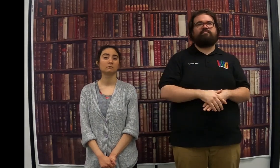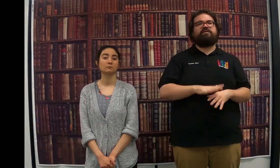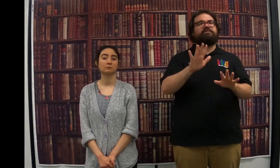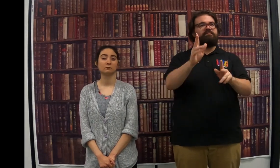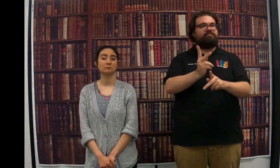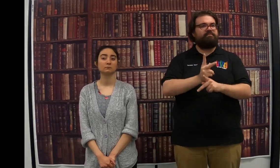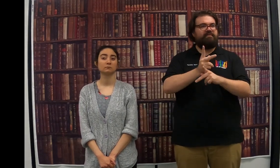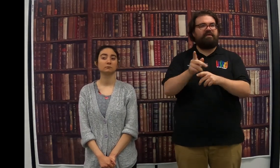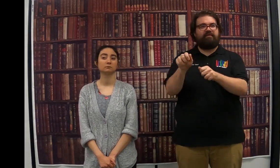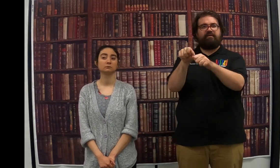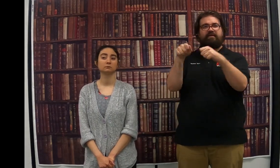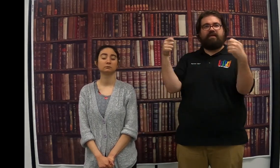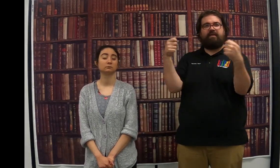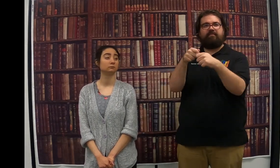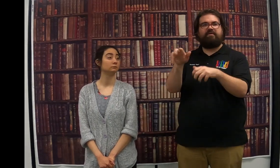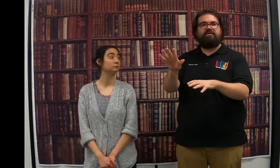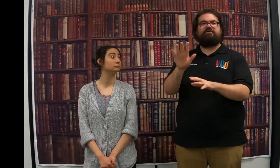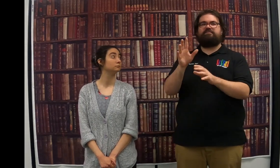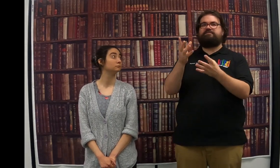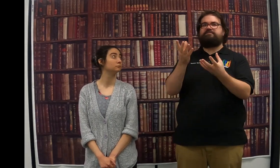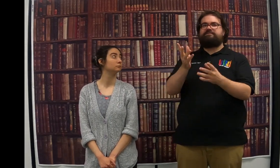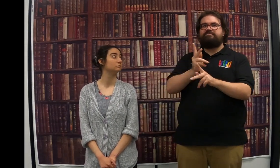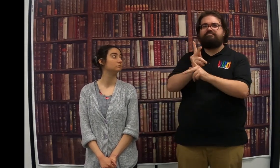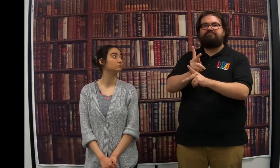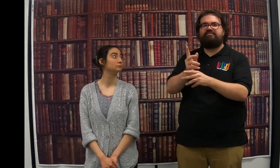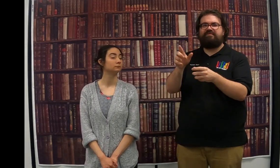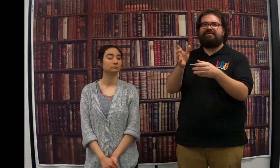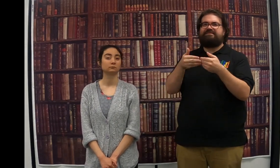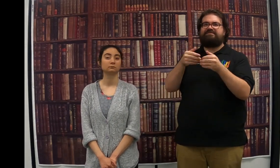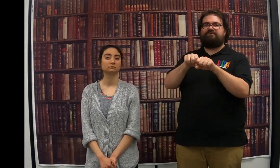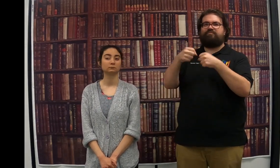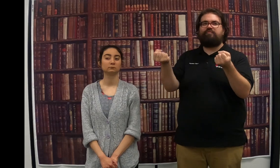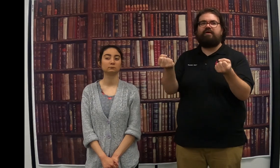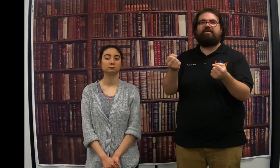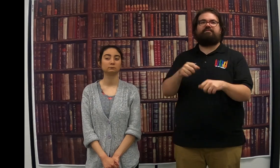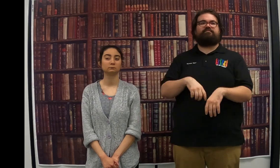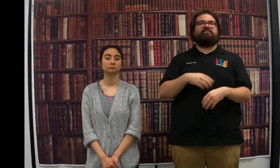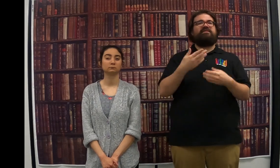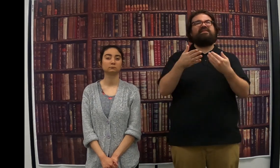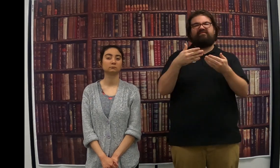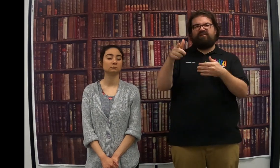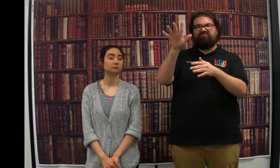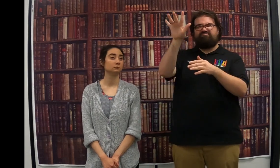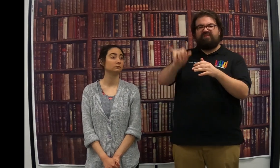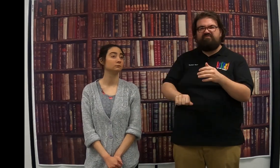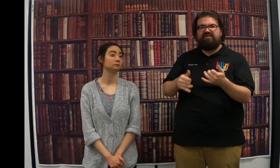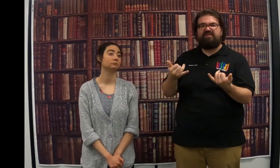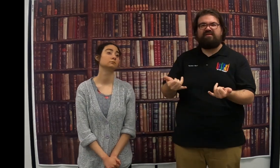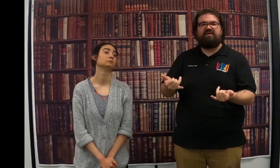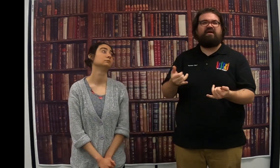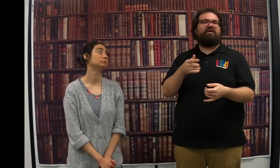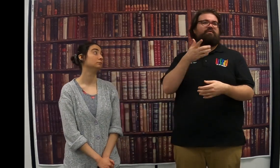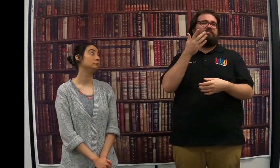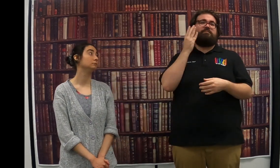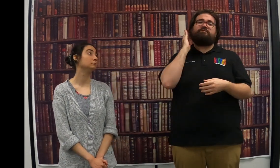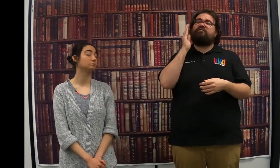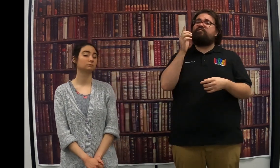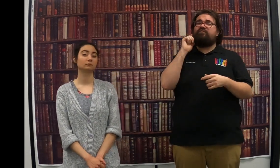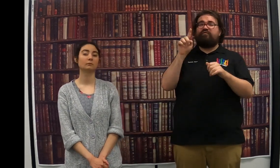Do mind the curio cabinet here. It is rather fragile. Though it is empty at the moment, it will not be so for long, I am